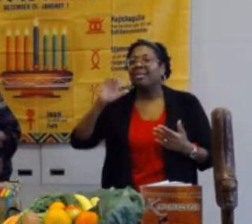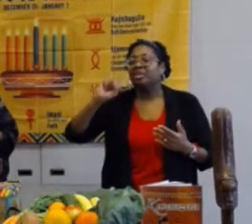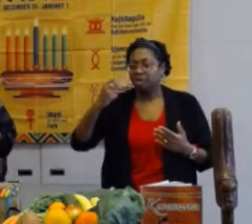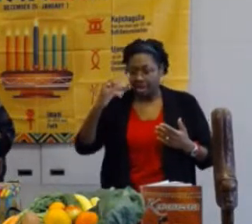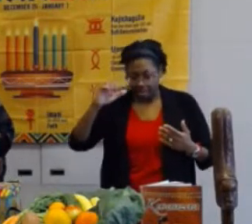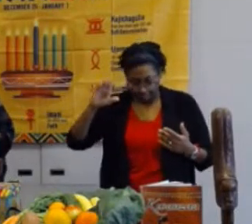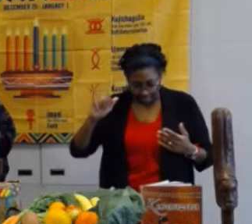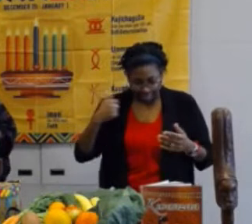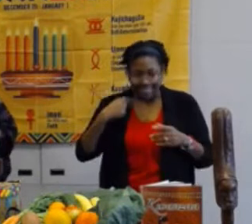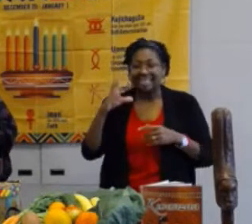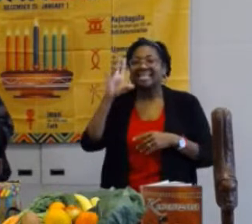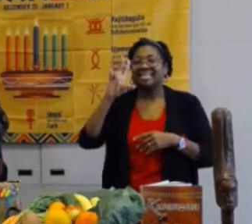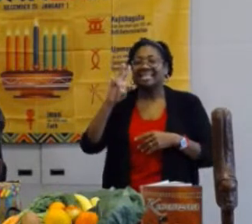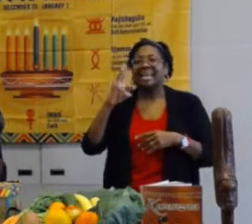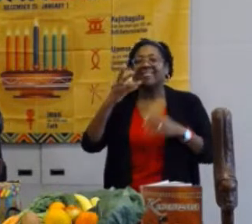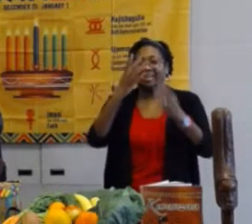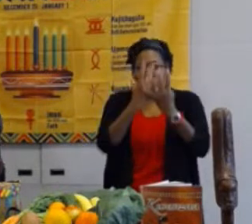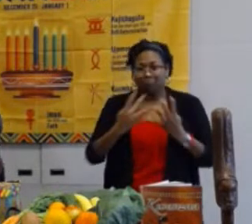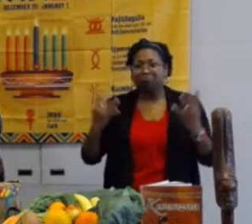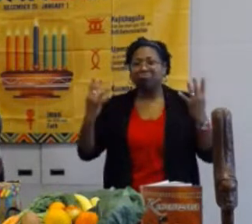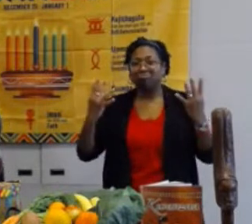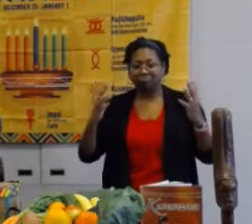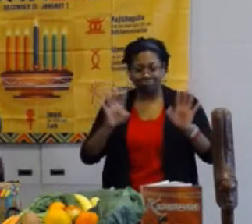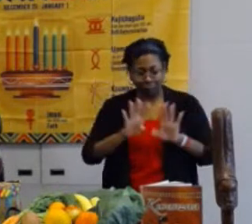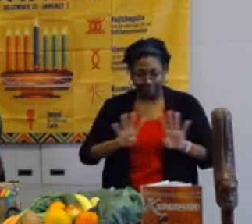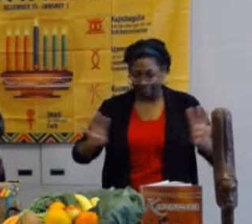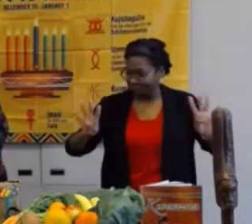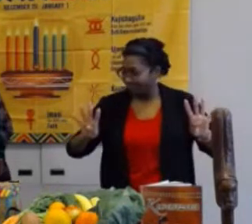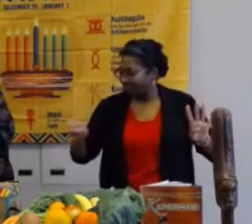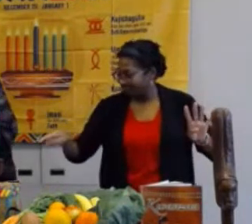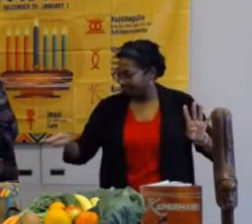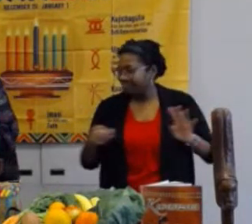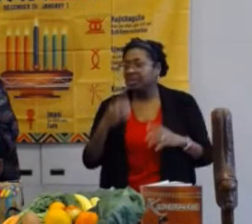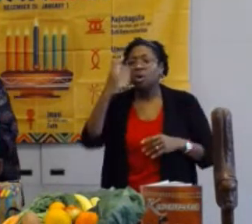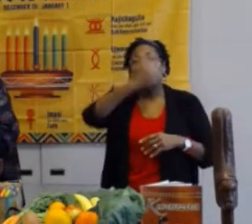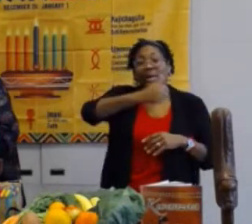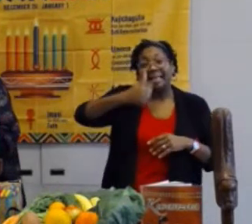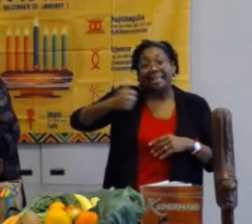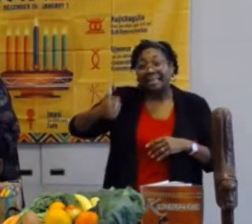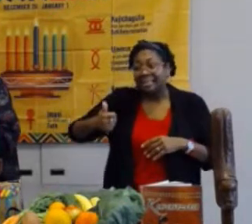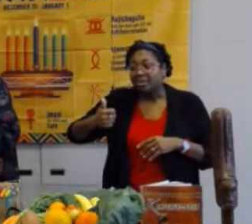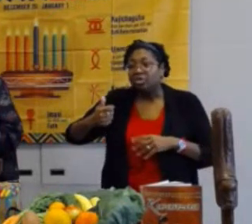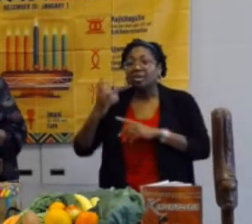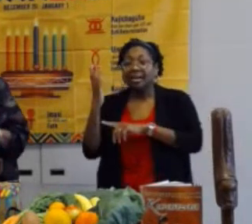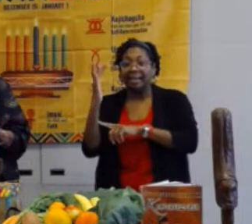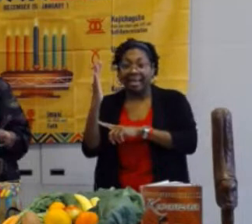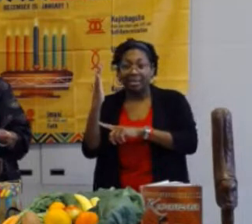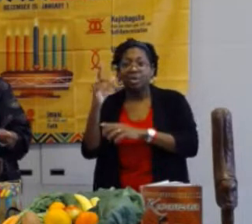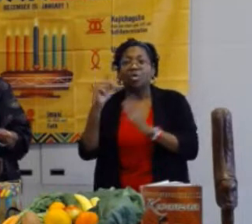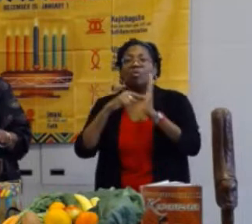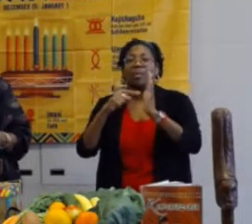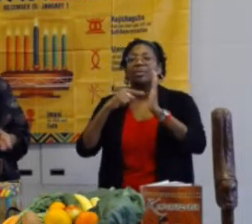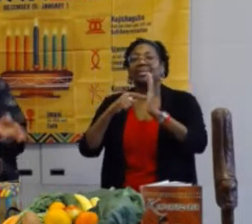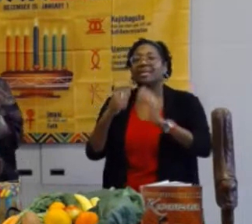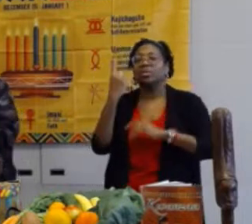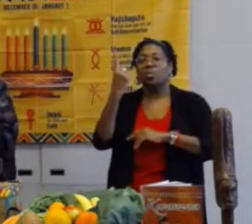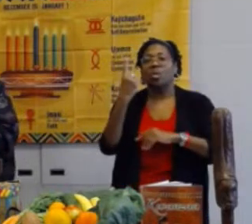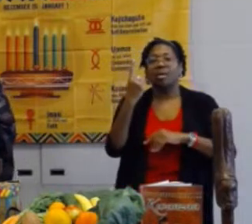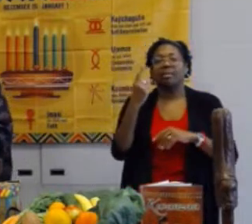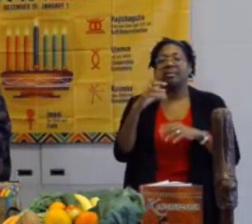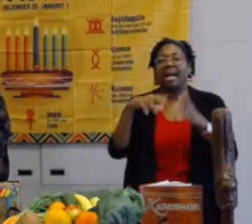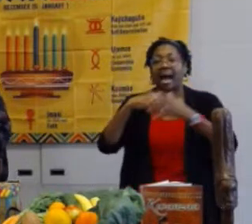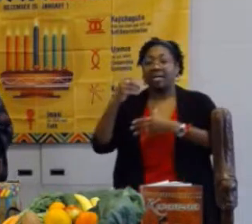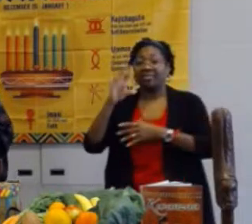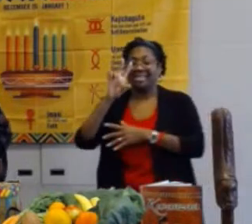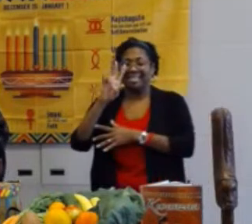right. So while we're on the candles, each candle represents one of the 7 days of Kwanzaa. Okay, and we'll come